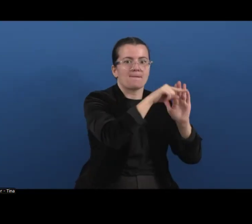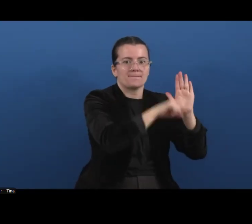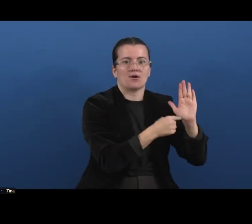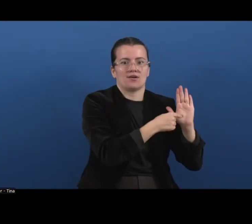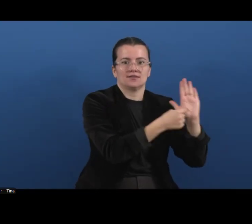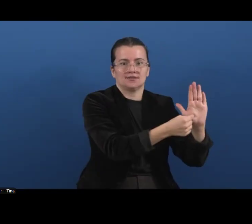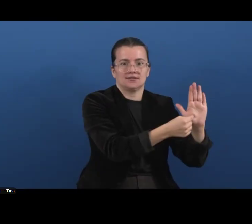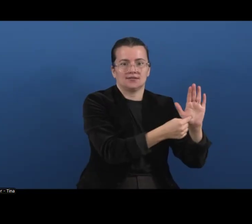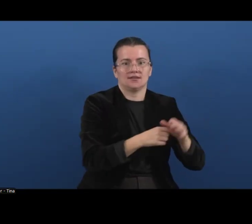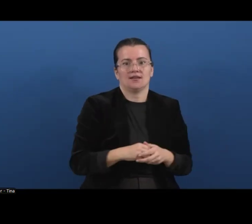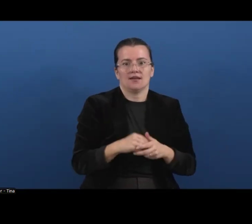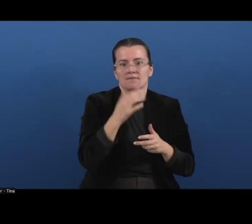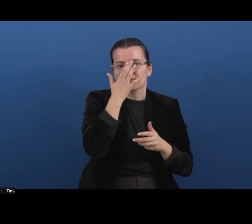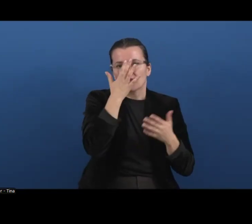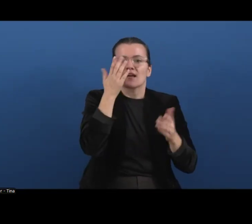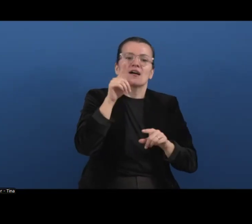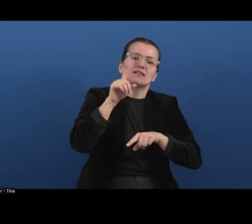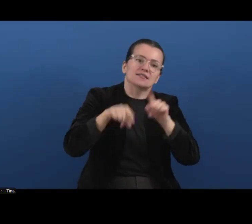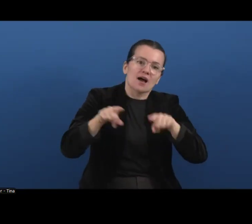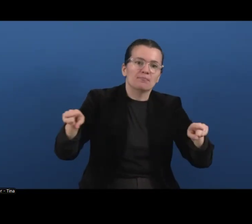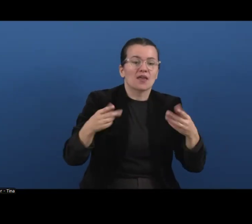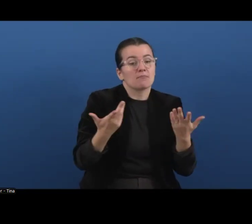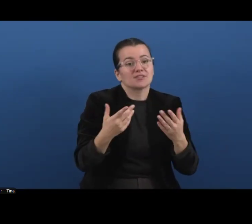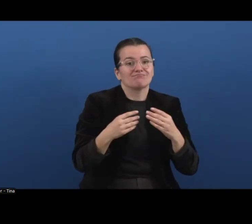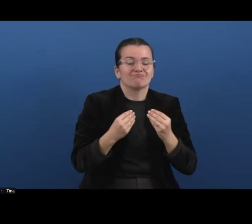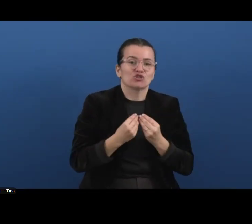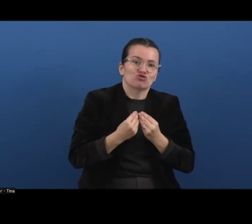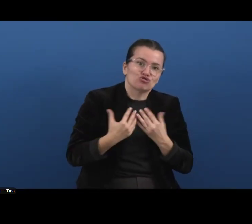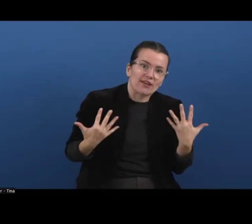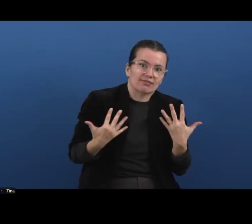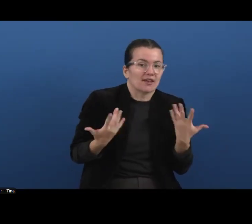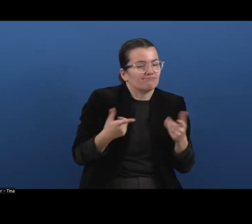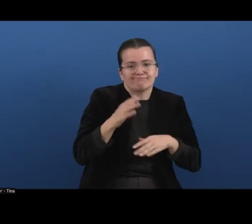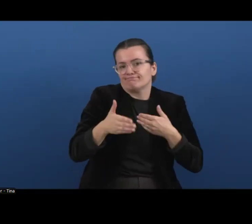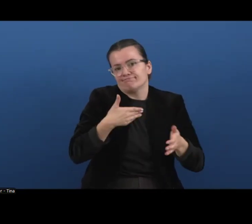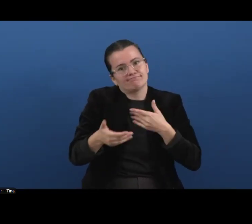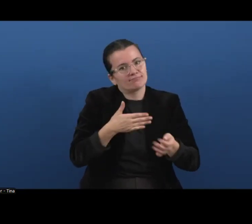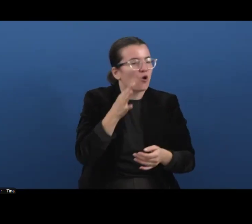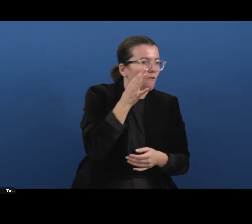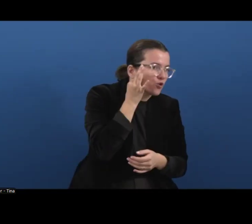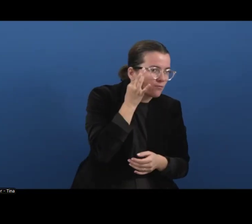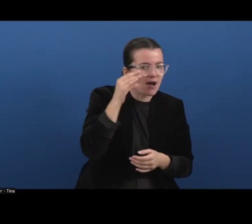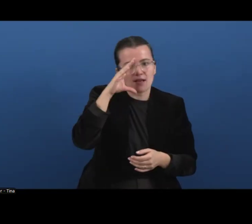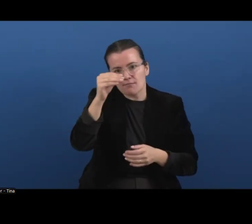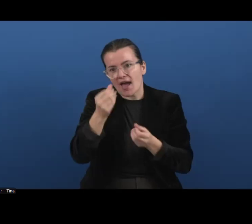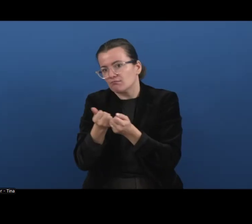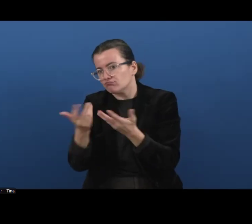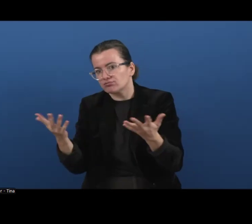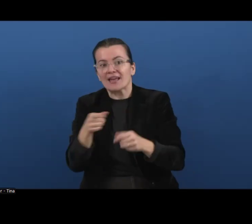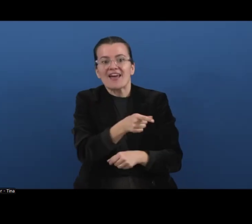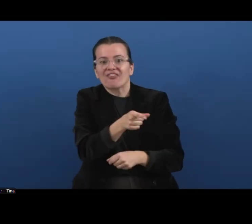be less likely to disclose care-related needs. Number 3, inclusive policy